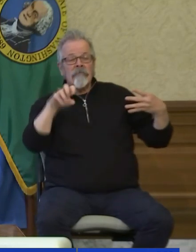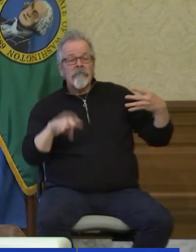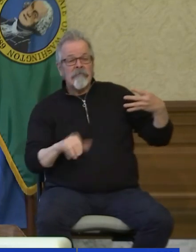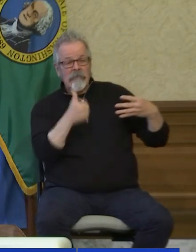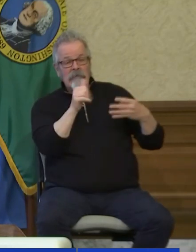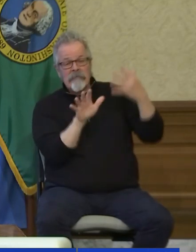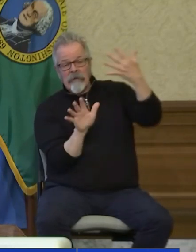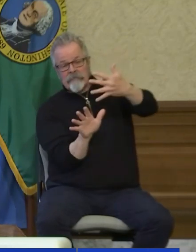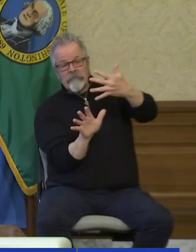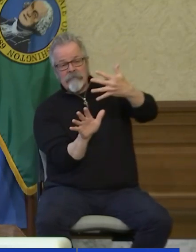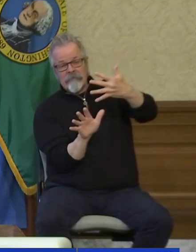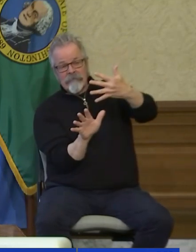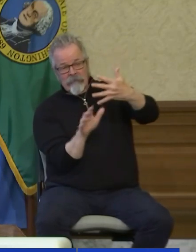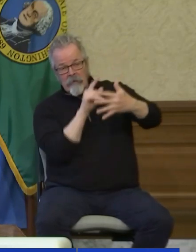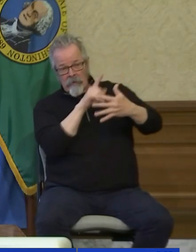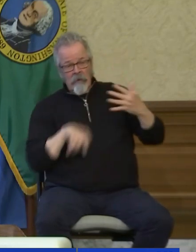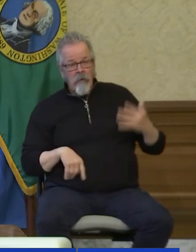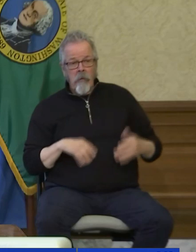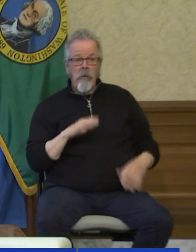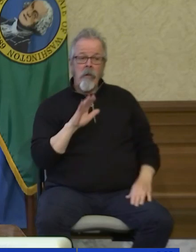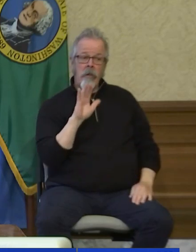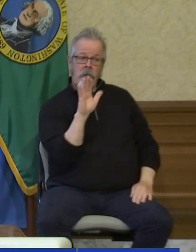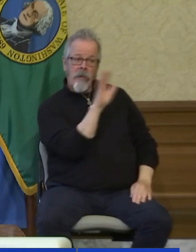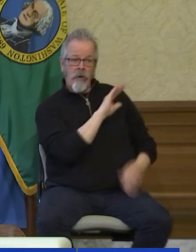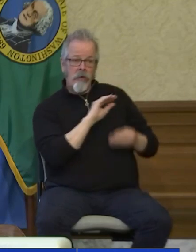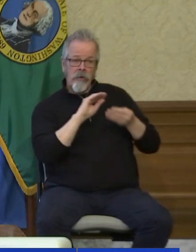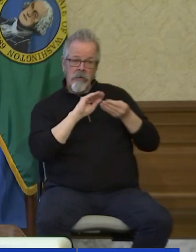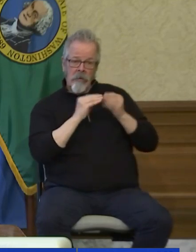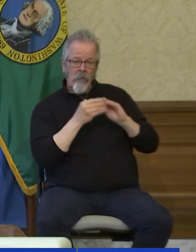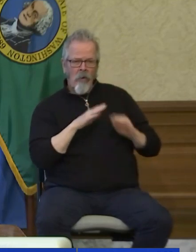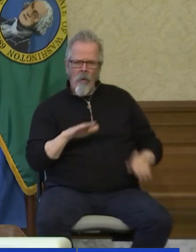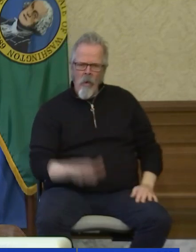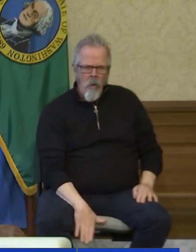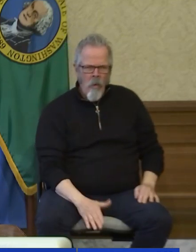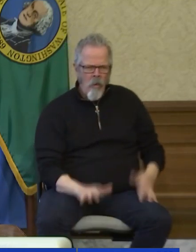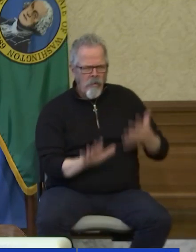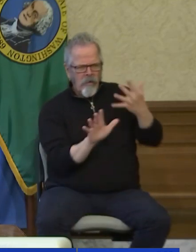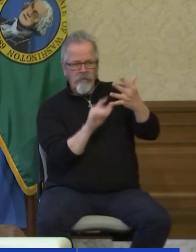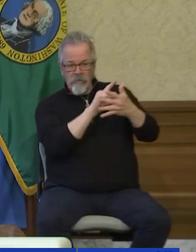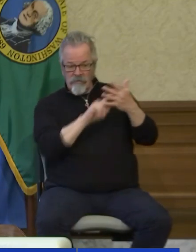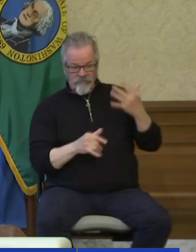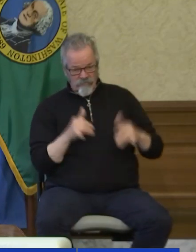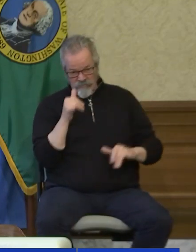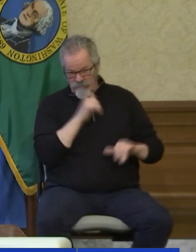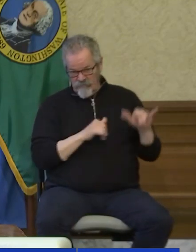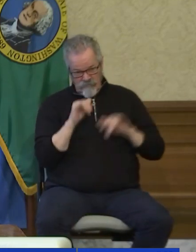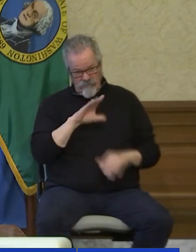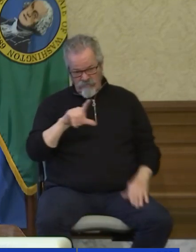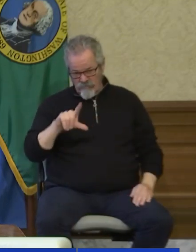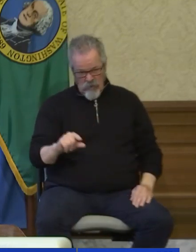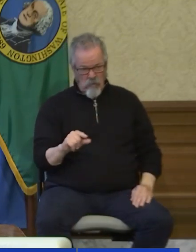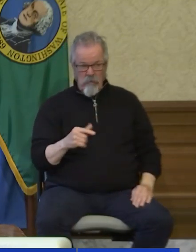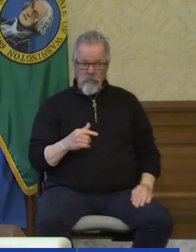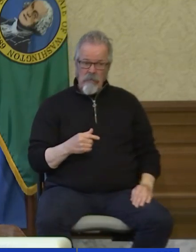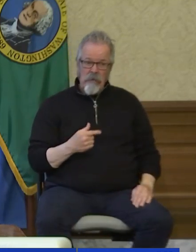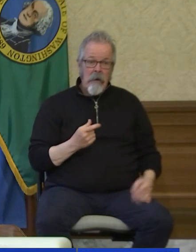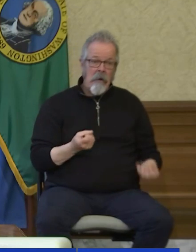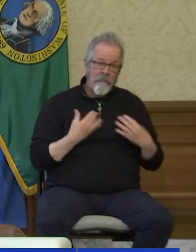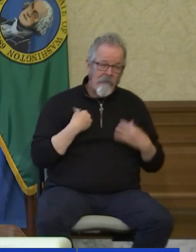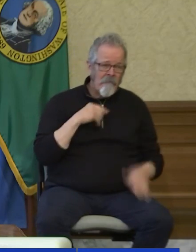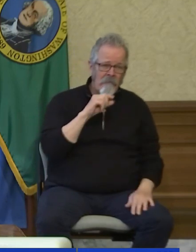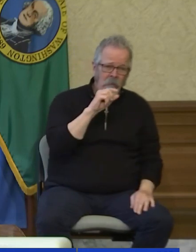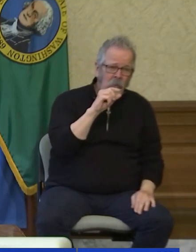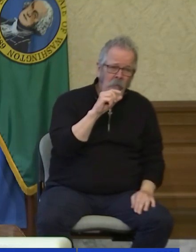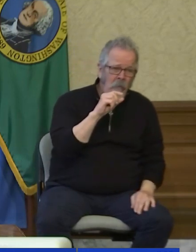quite unique. They're also relatively small counties, and that was important as well, so that we don't want to take risks if something goes wrong. We're going to use